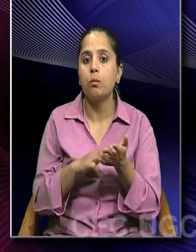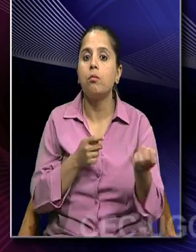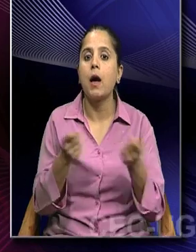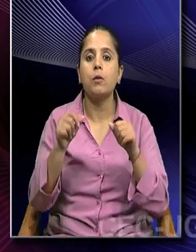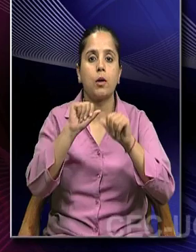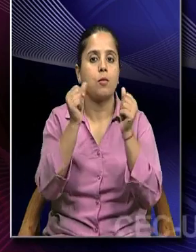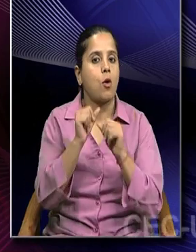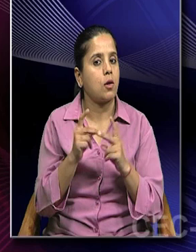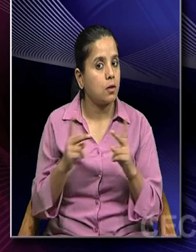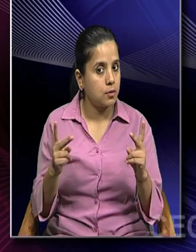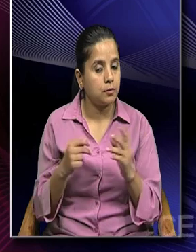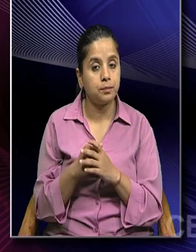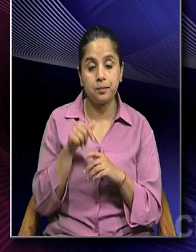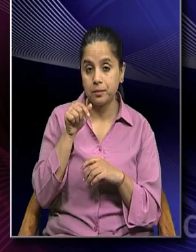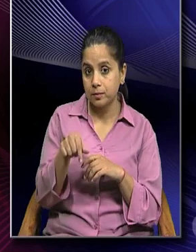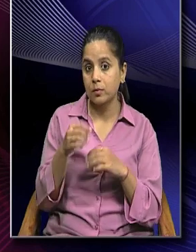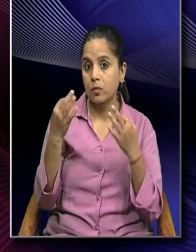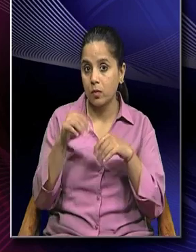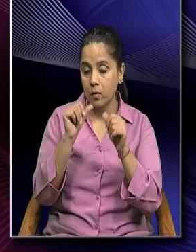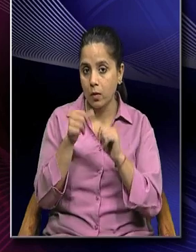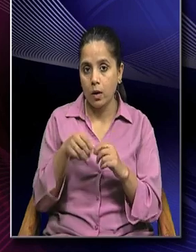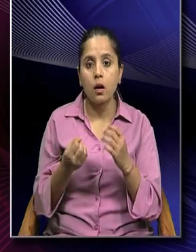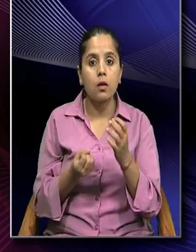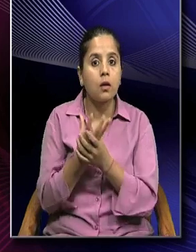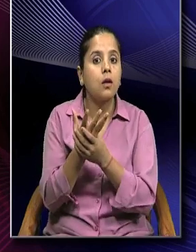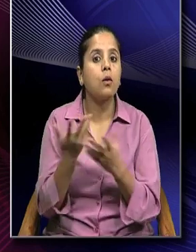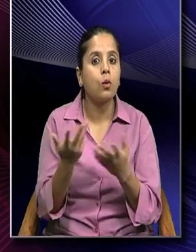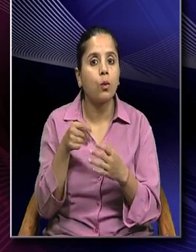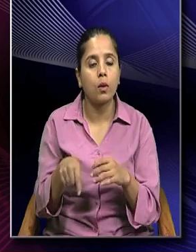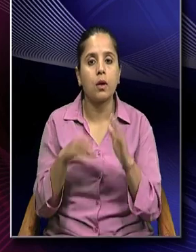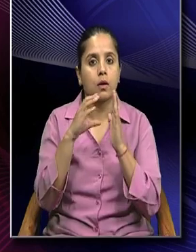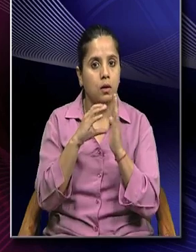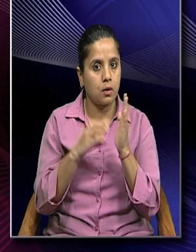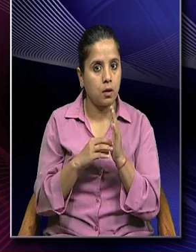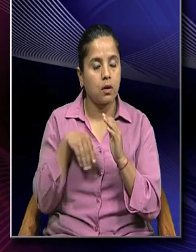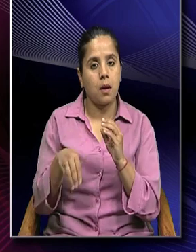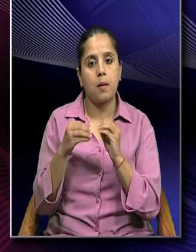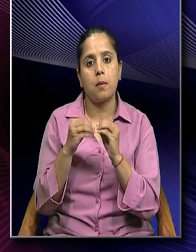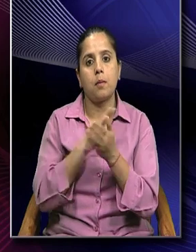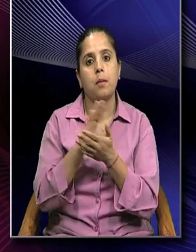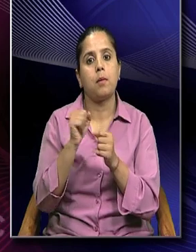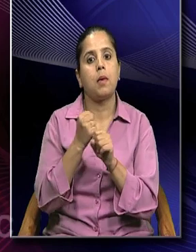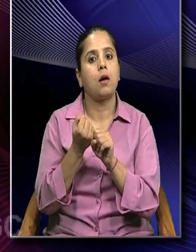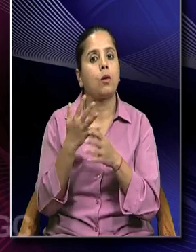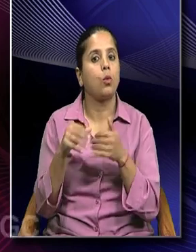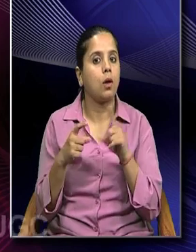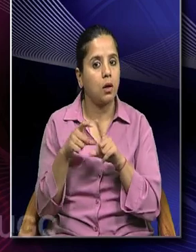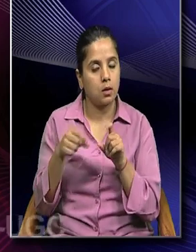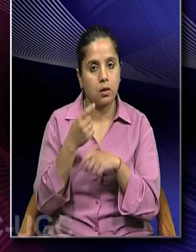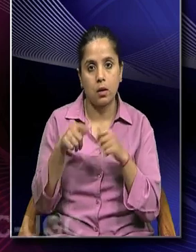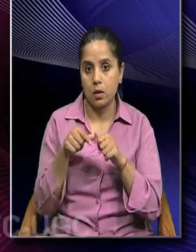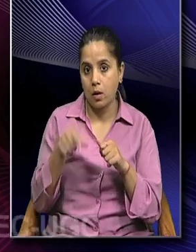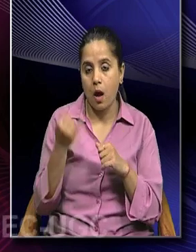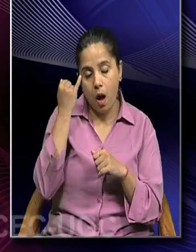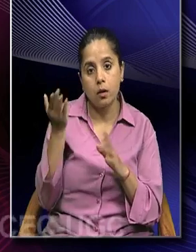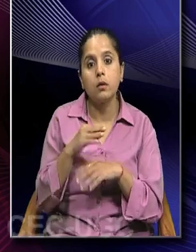models where the origin point is the text of Bhagavad Gita. So the ideas emanates